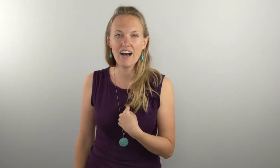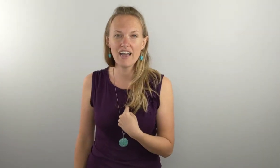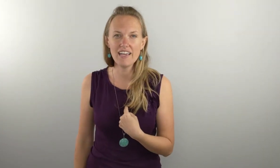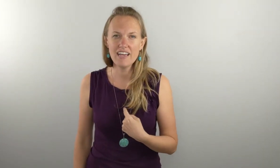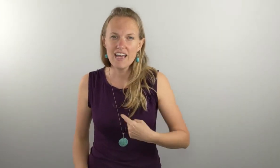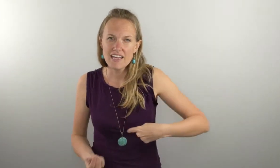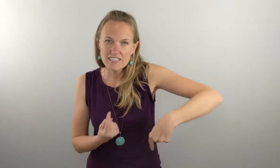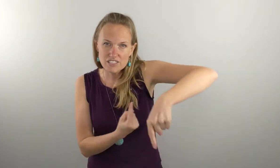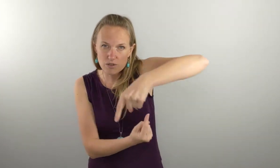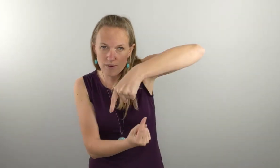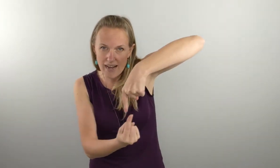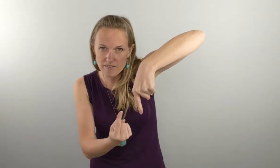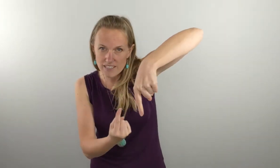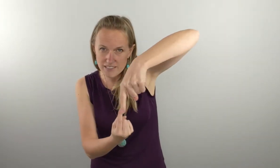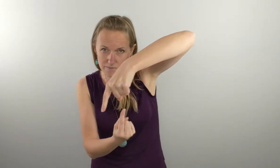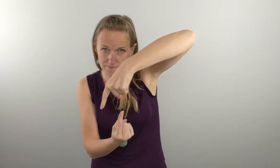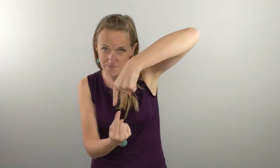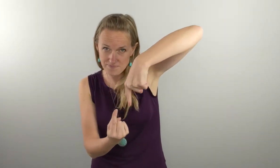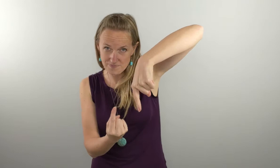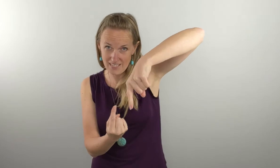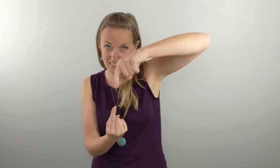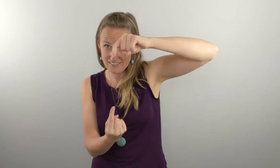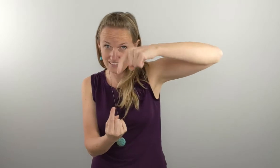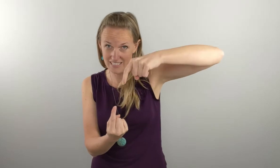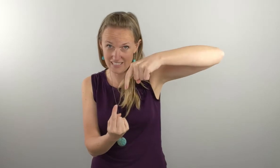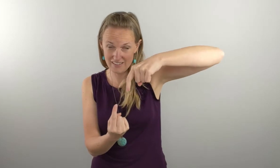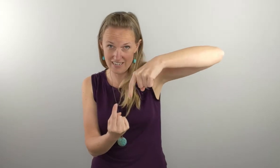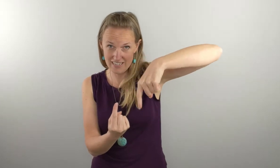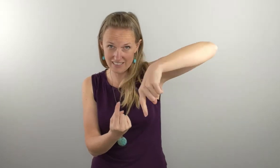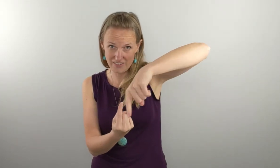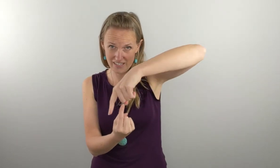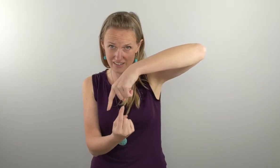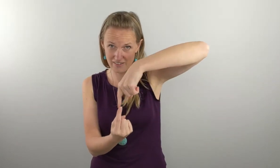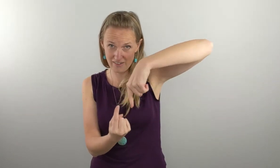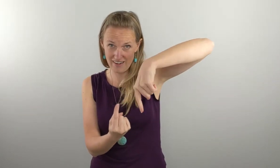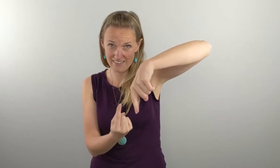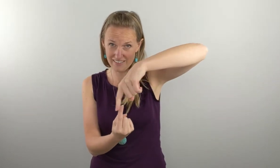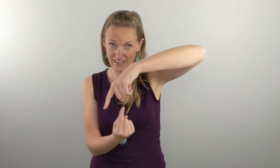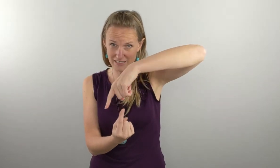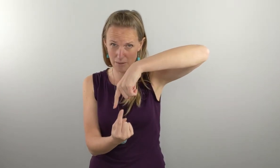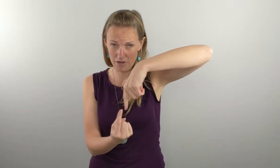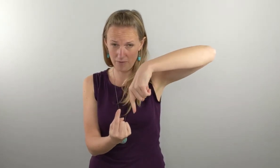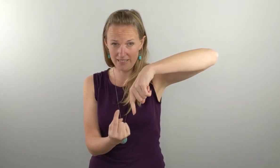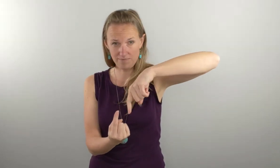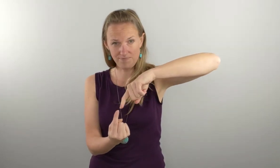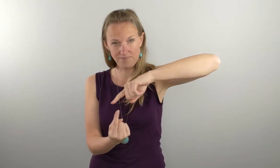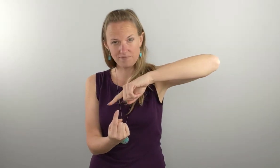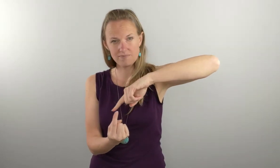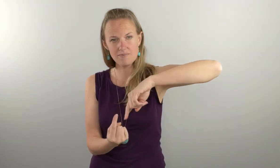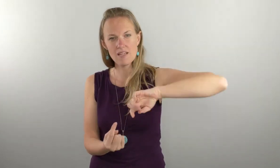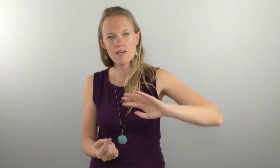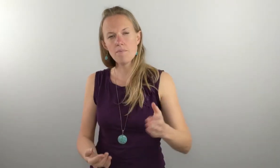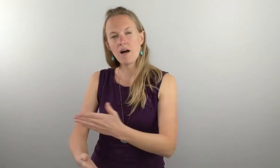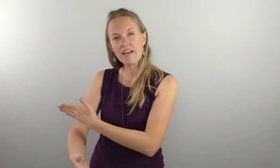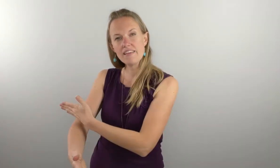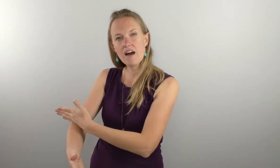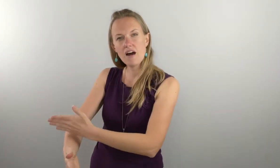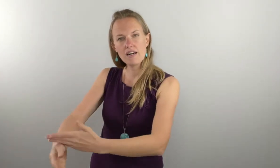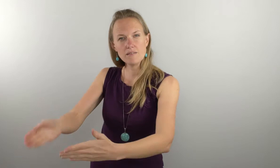I, and then surrounded. Okay, so you're taking your index finger and going around your non-dominant one. By the